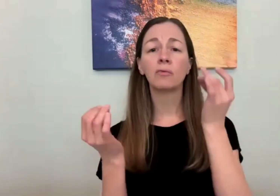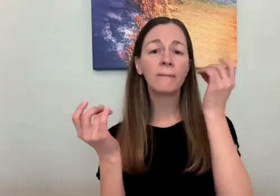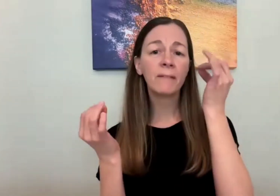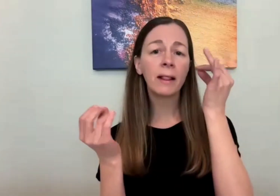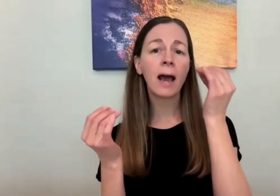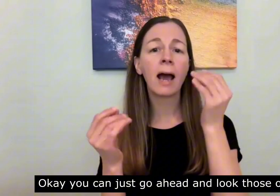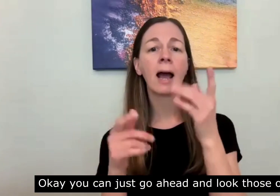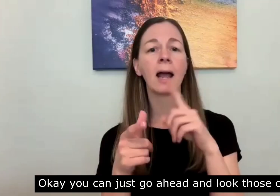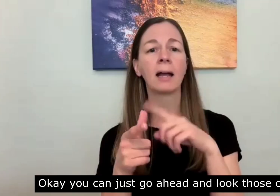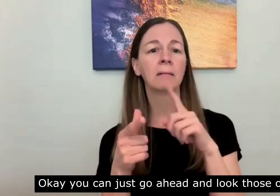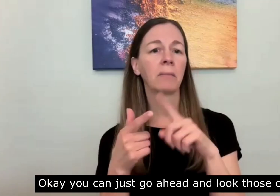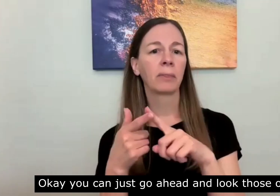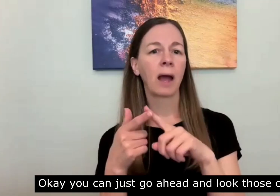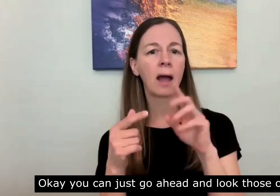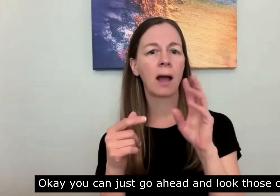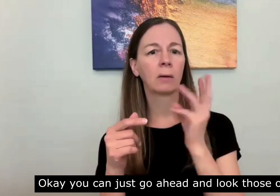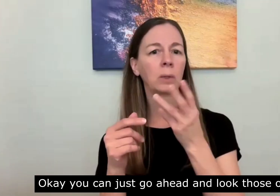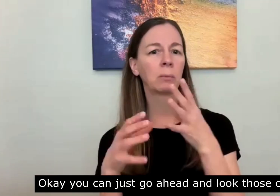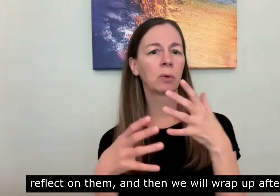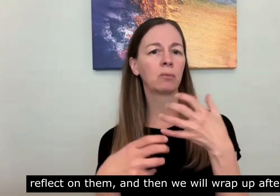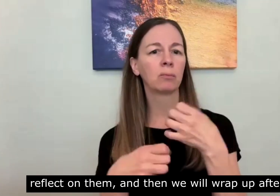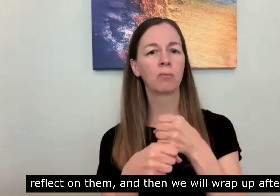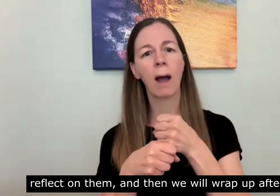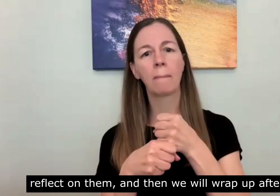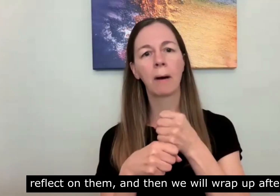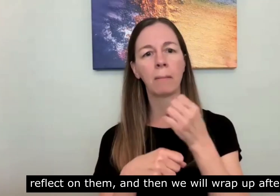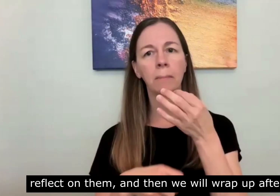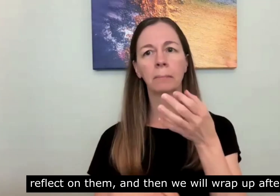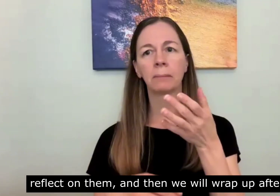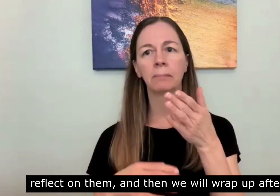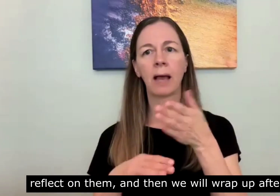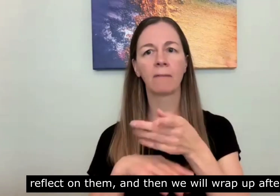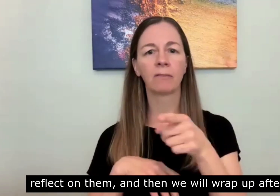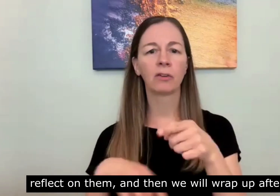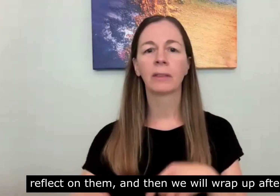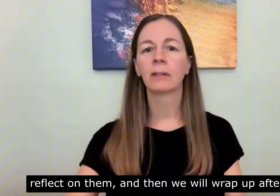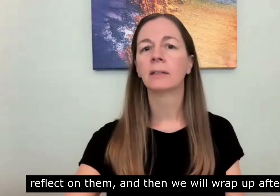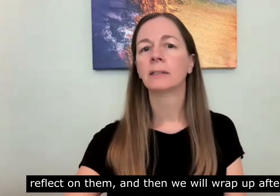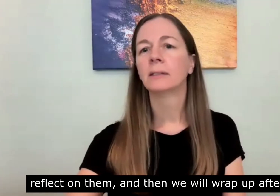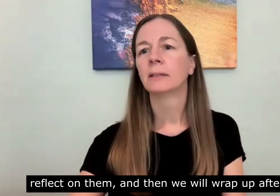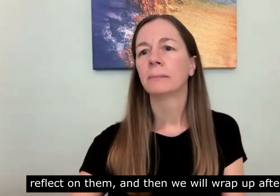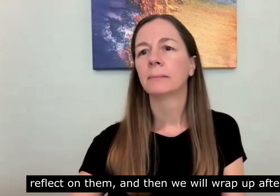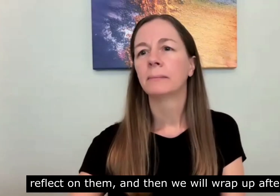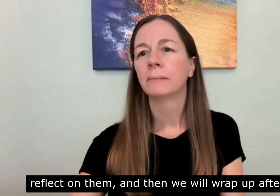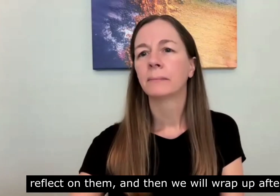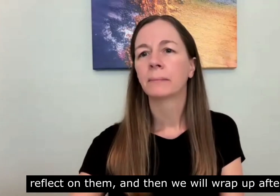Okay, you can just go ahead and look those over, reflect on them, and then we will wrap up after this.